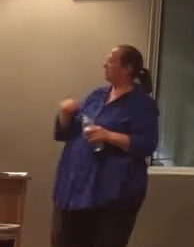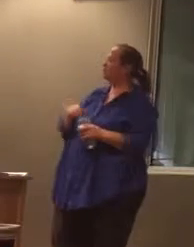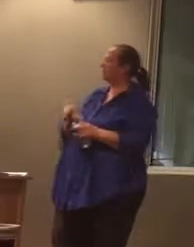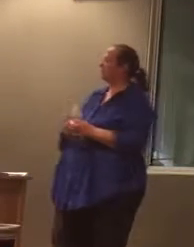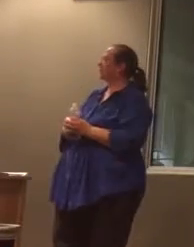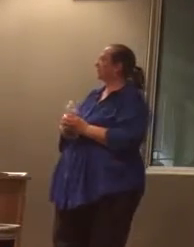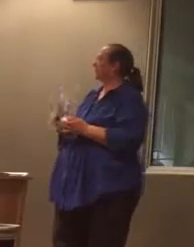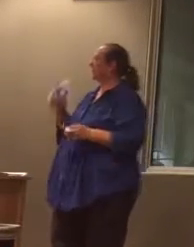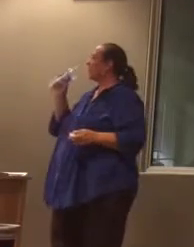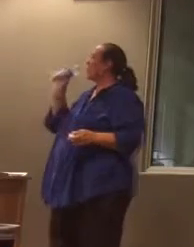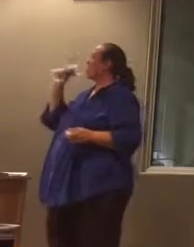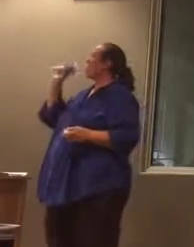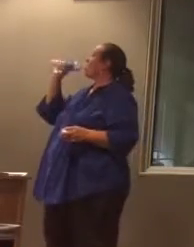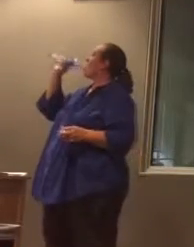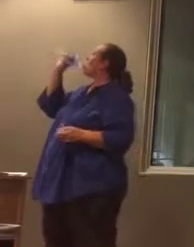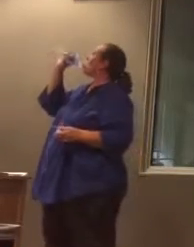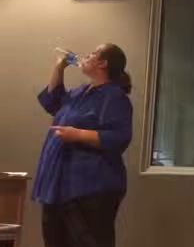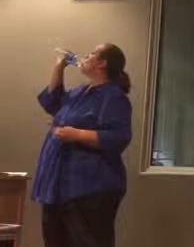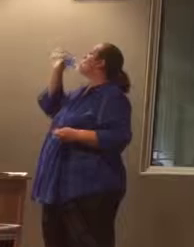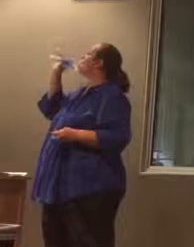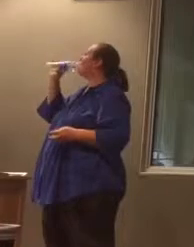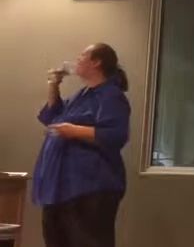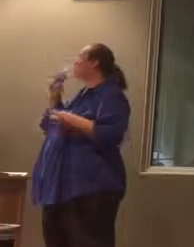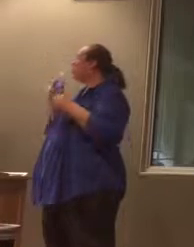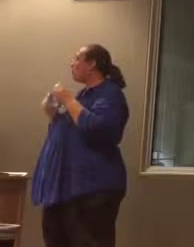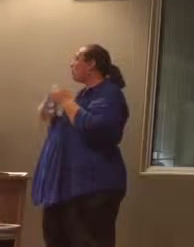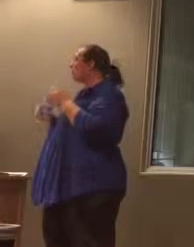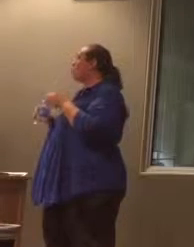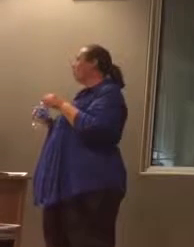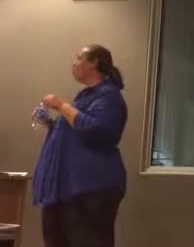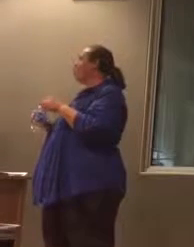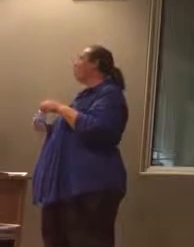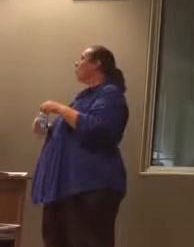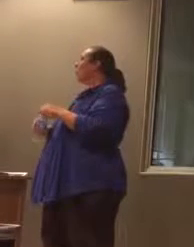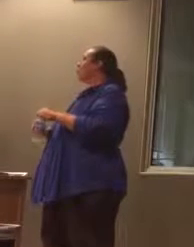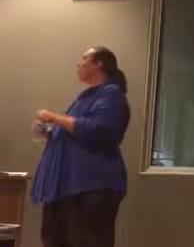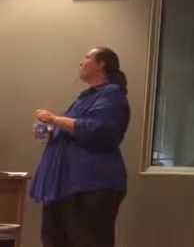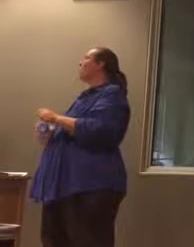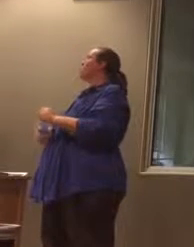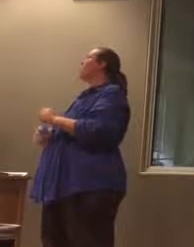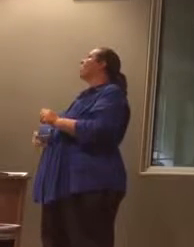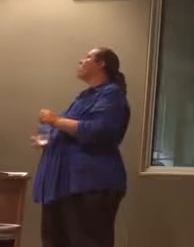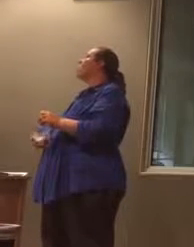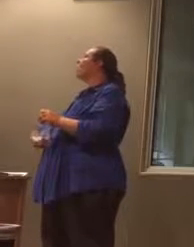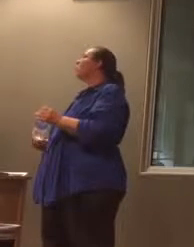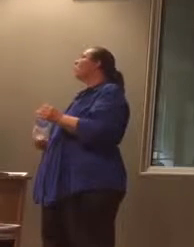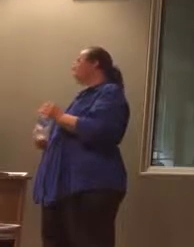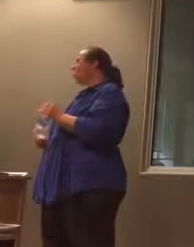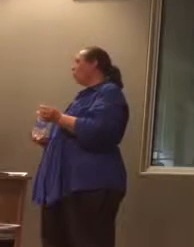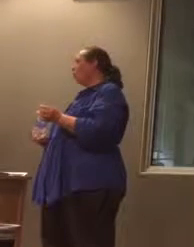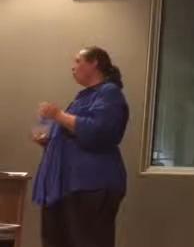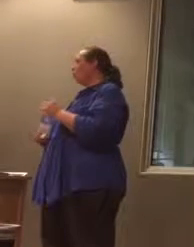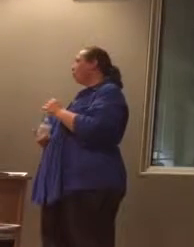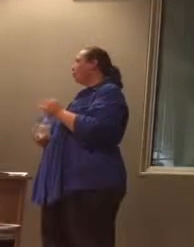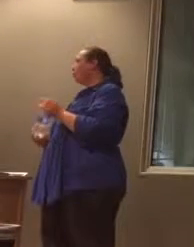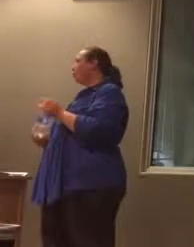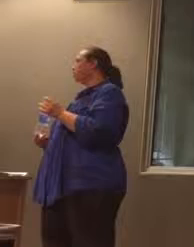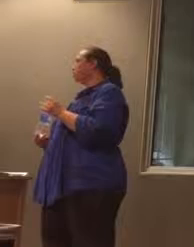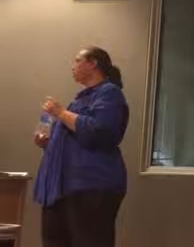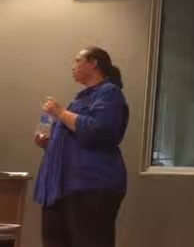Yeah, you can stand there. You don't have to come all the way up to the front. In high school, I didn't have it all the time.